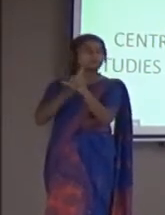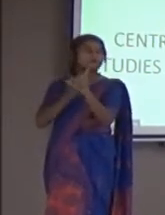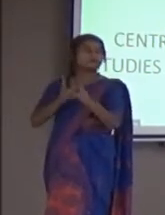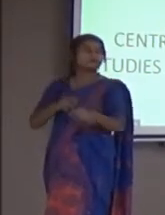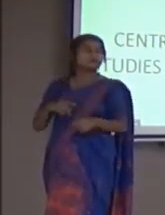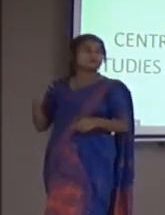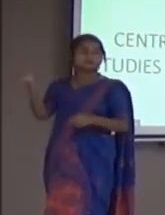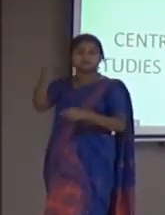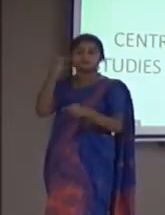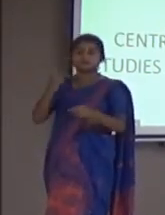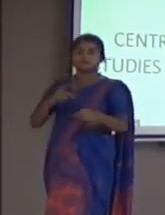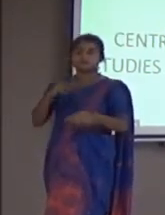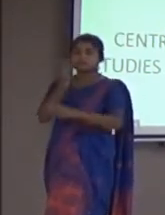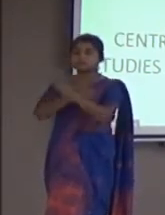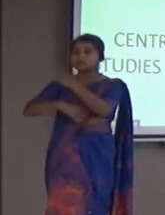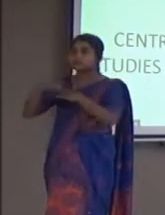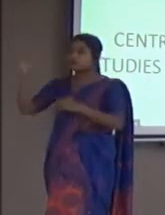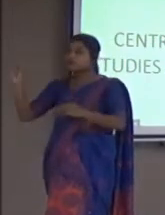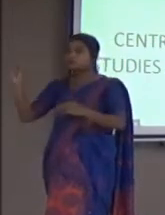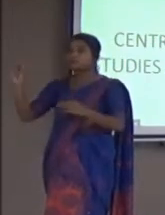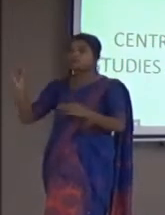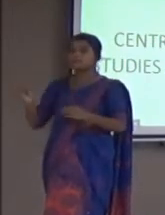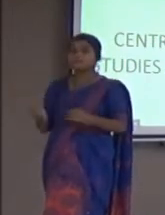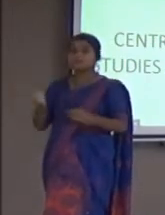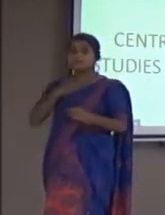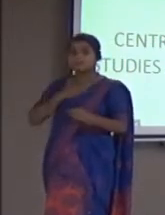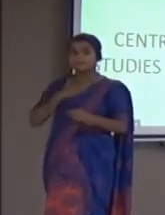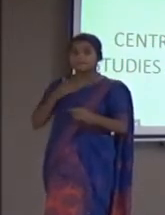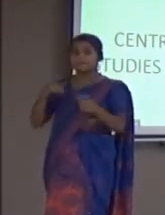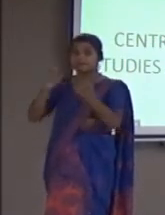opinion about persons with disabilities. Like if I take my